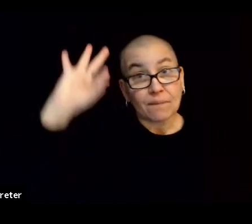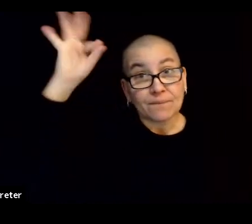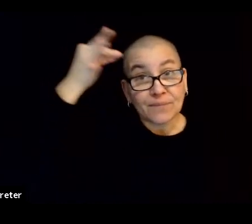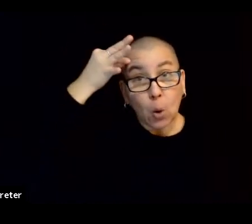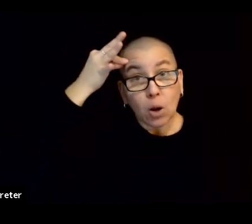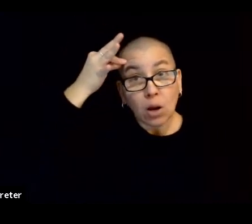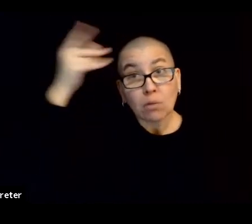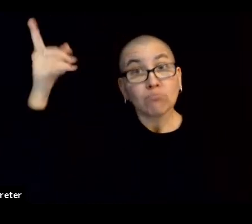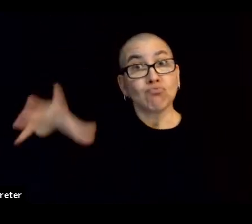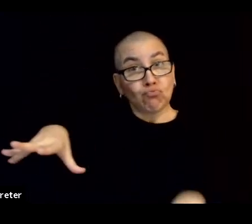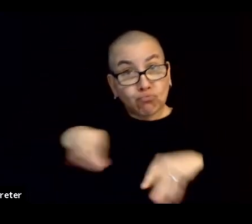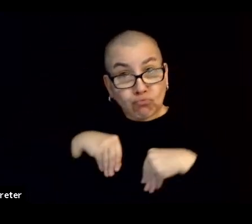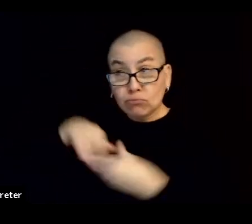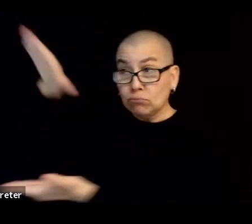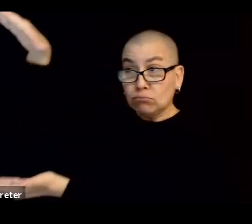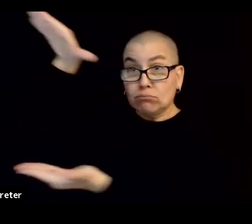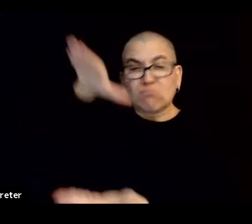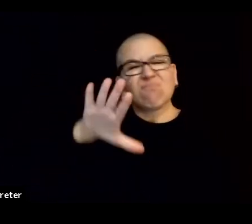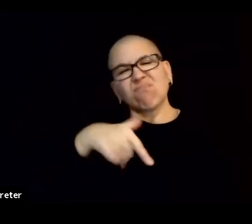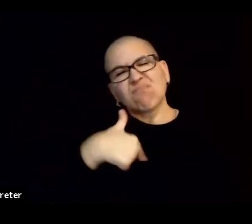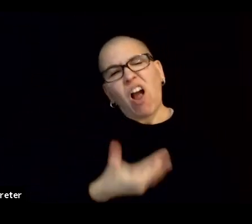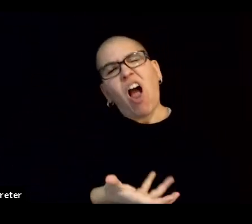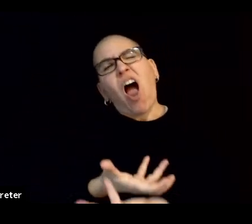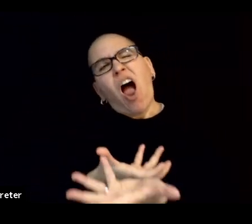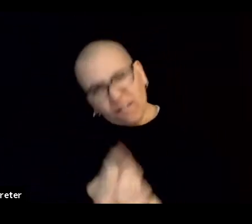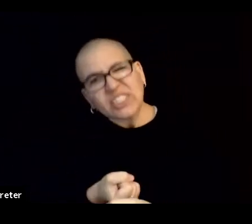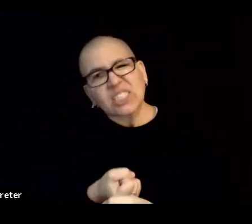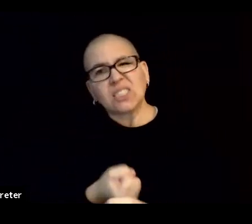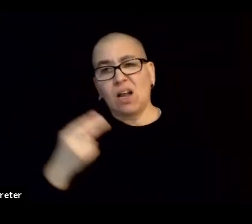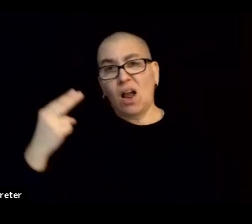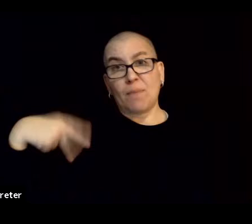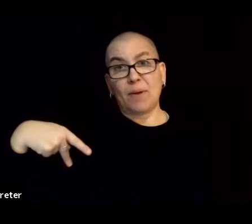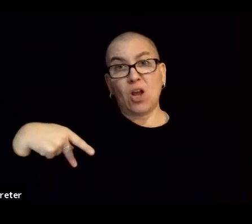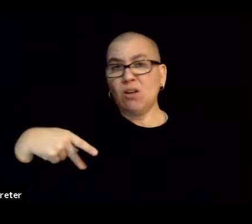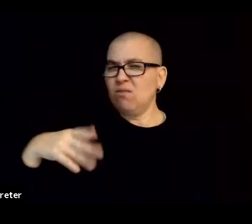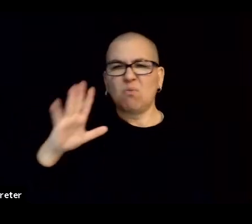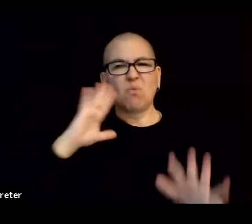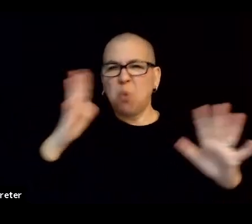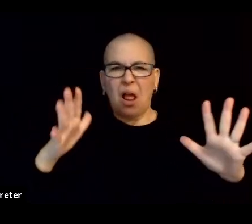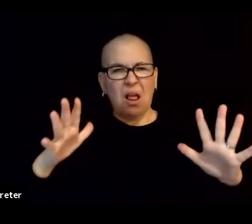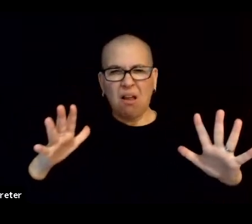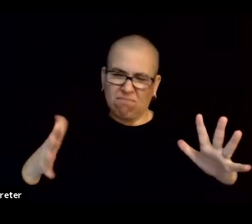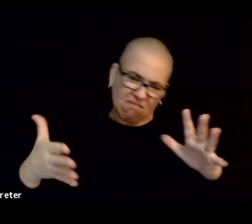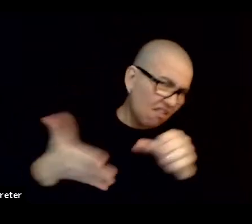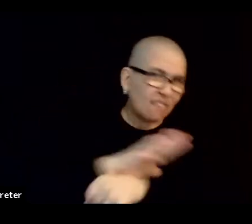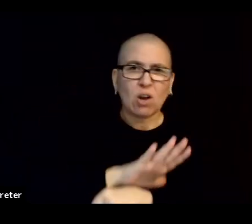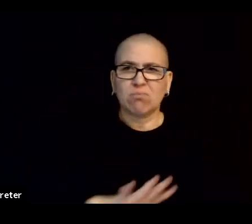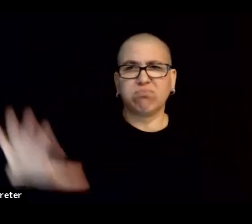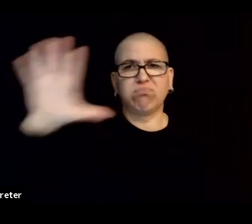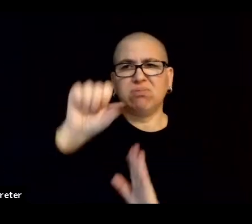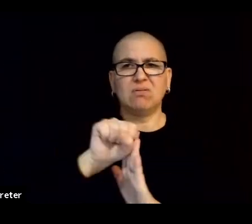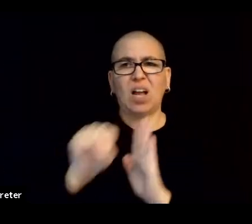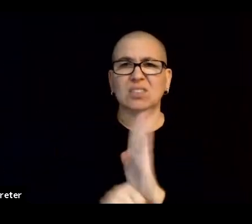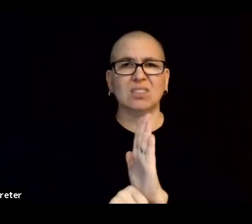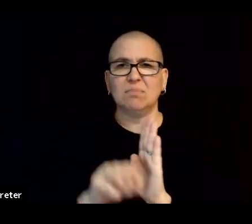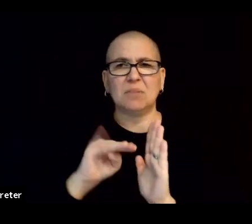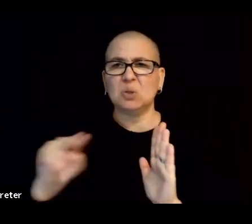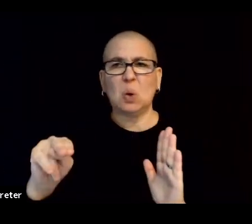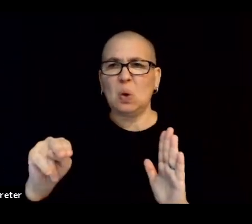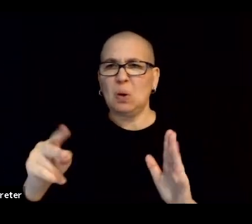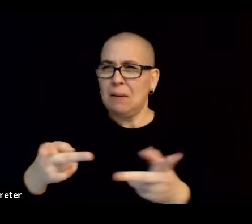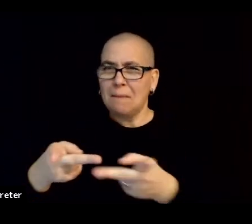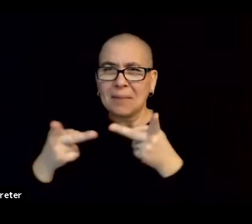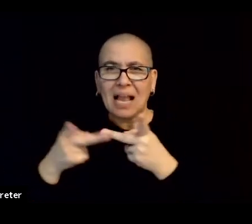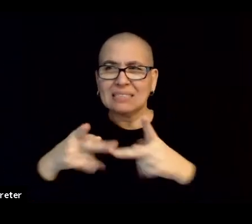the health systems across the state of Minnesota, in partnership with these public health sites and in partnership with whatever the